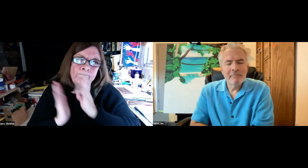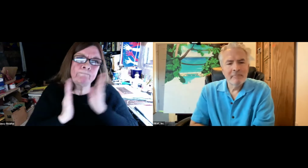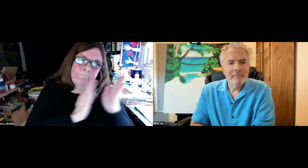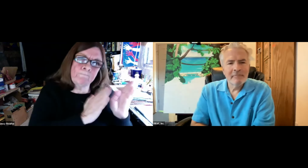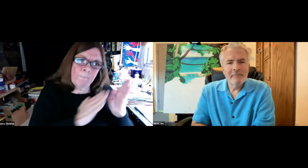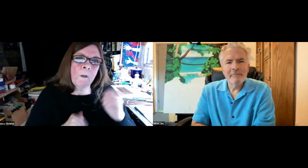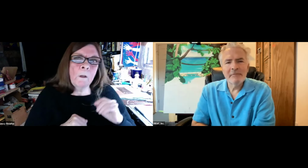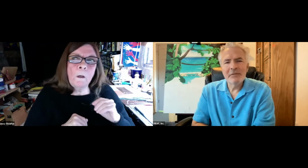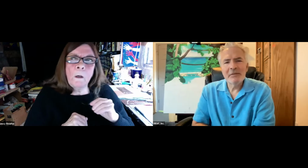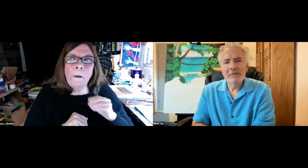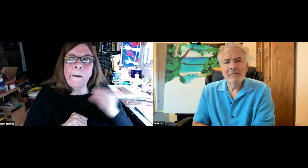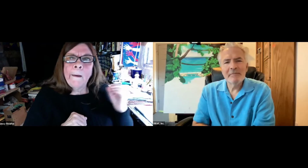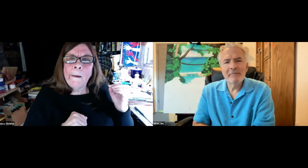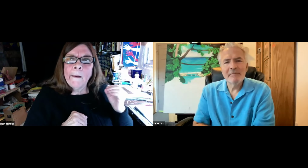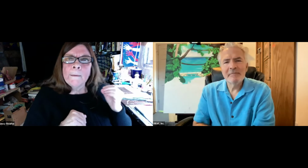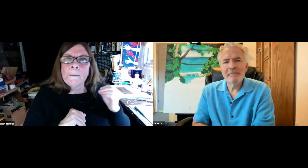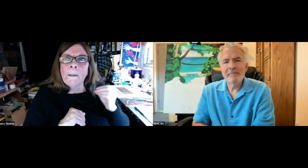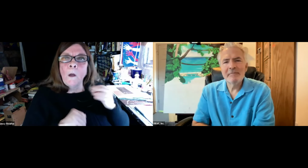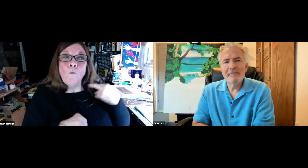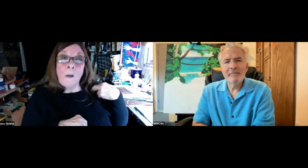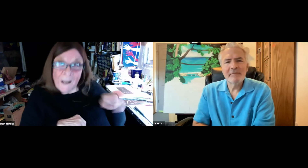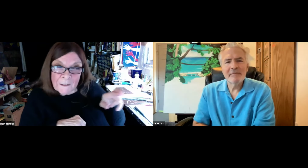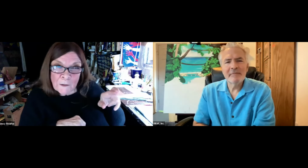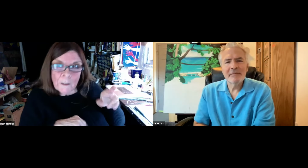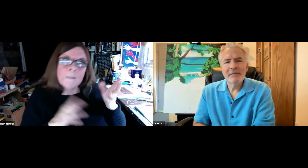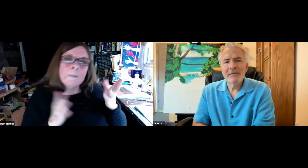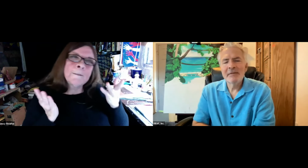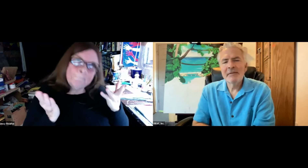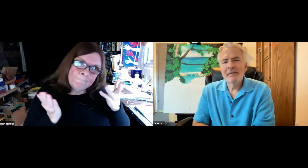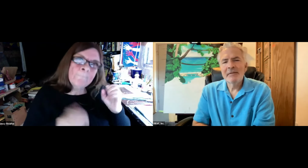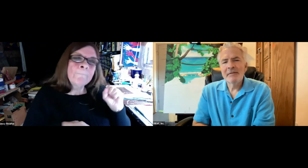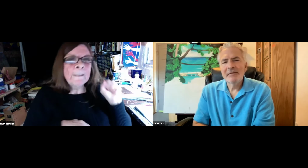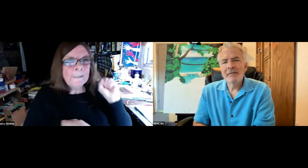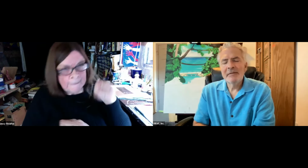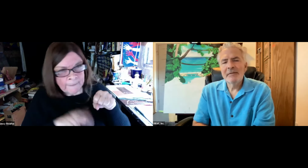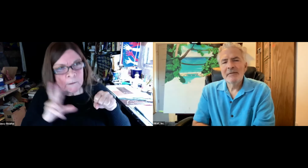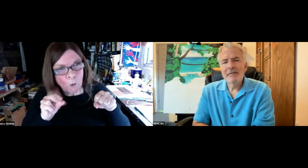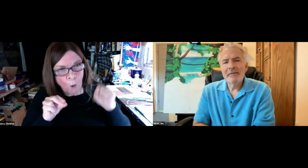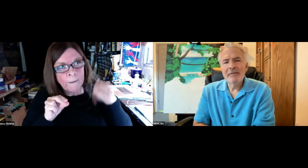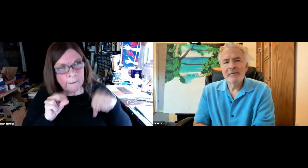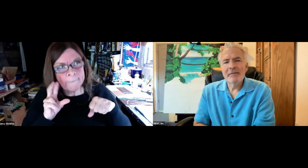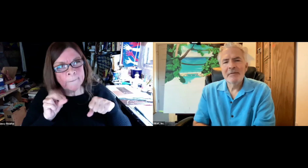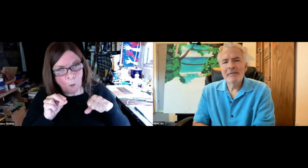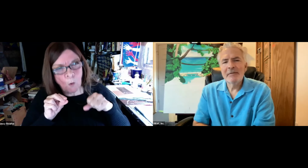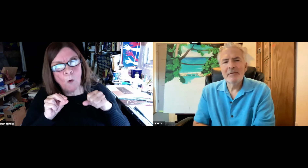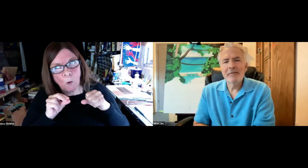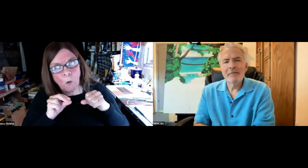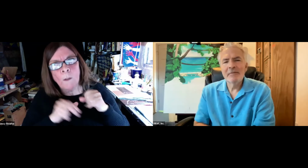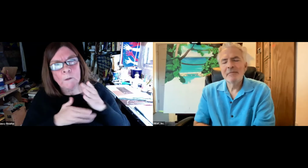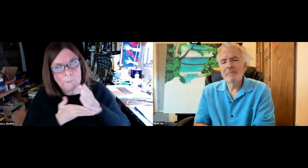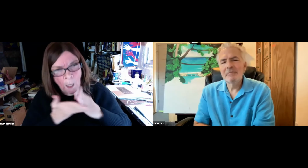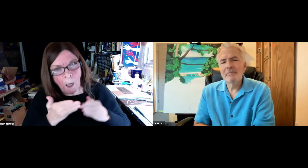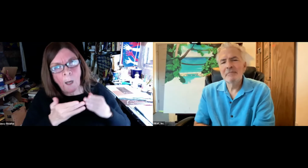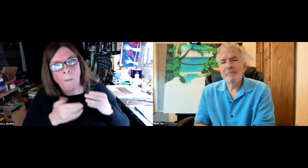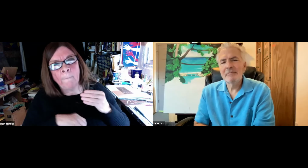and different right seasons when those ceremonies are held. Now, as far as our